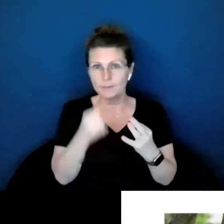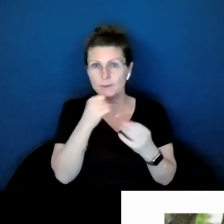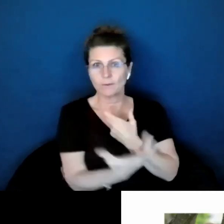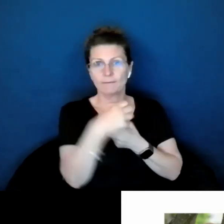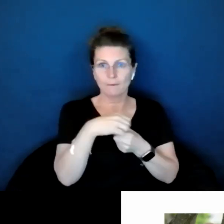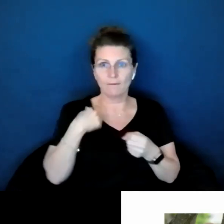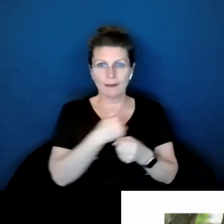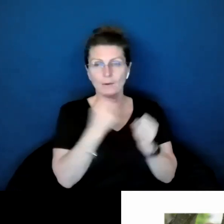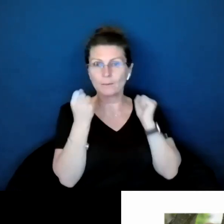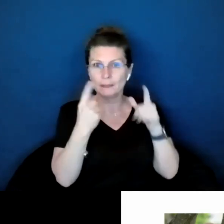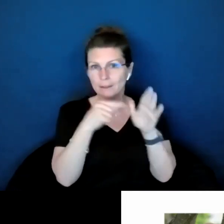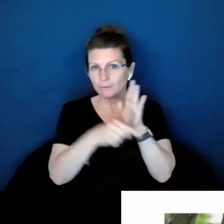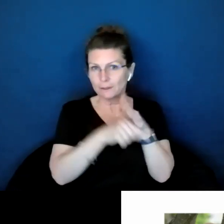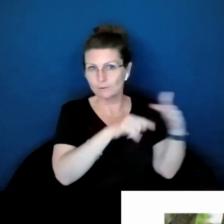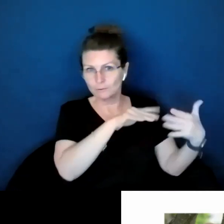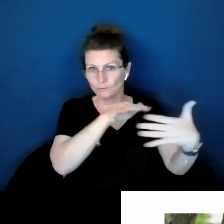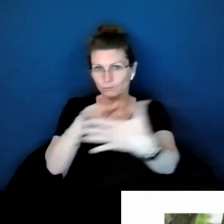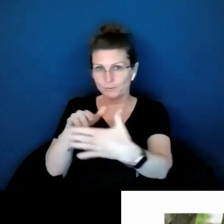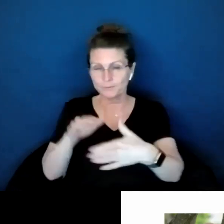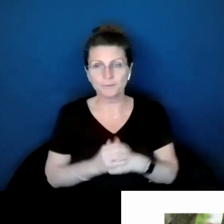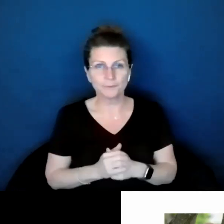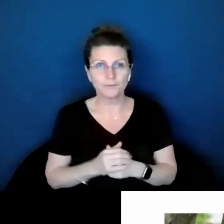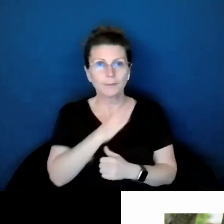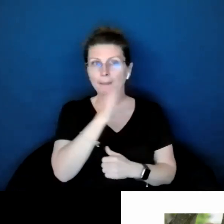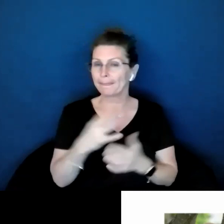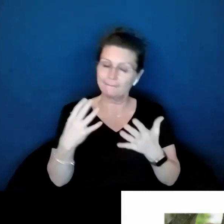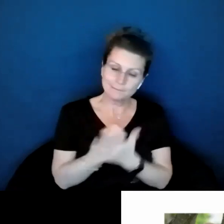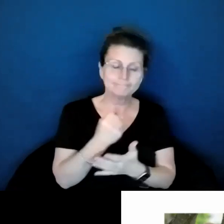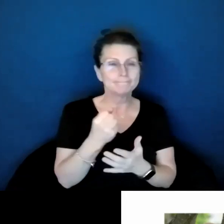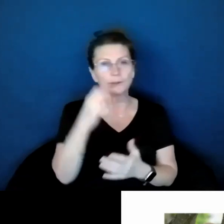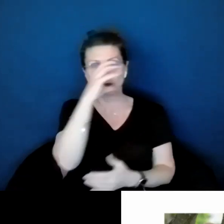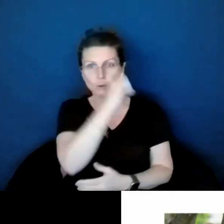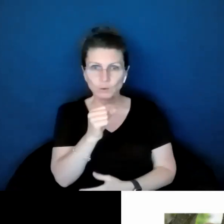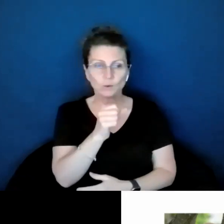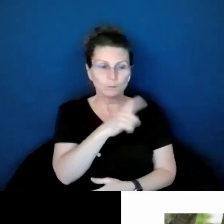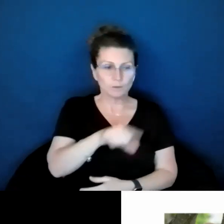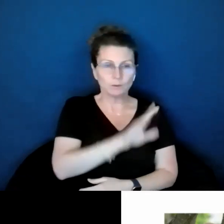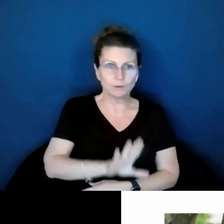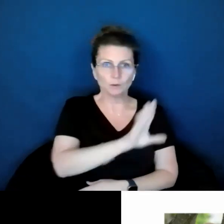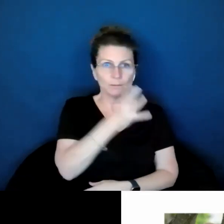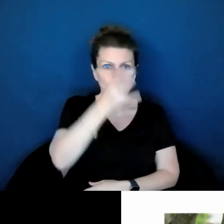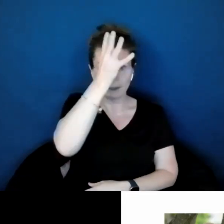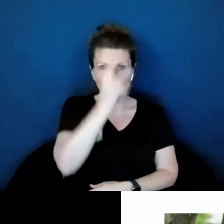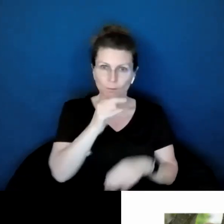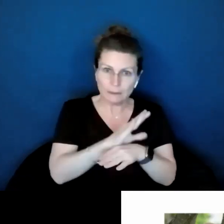in our many research studies. I will never take for granted that these surely busy and tired parents take time to support our